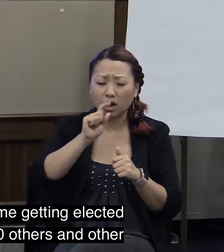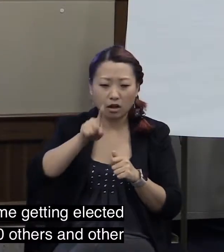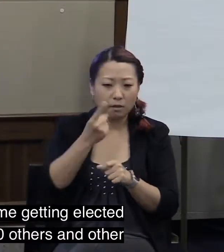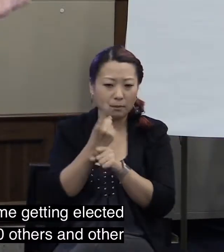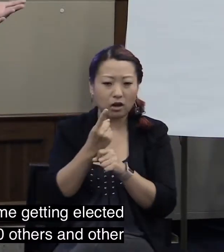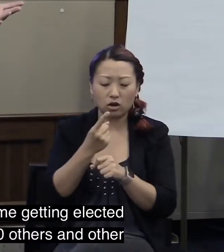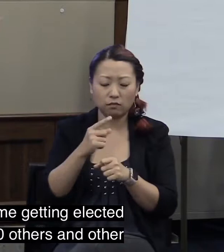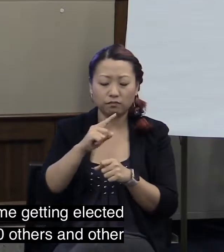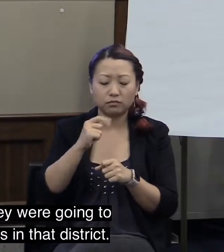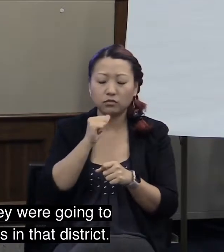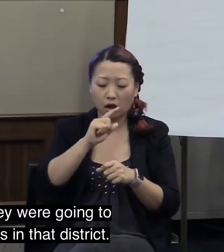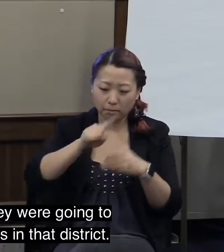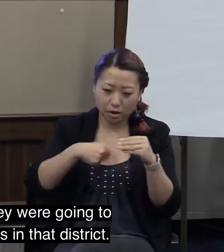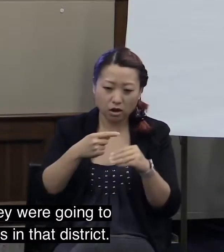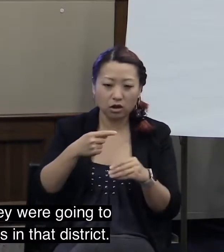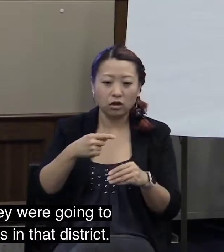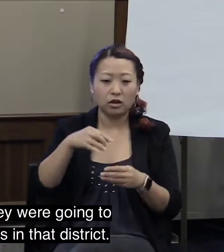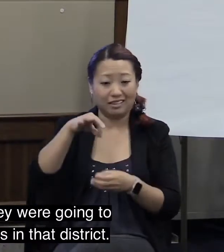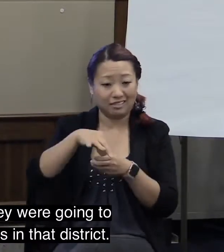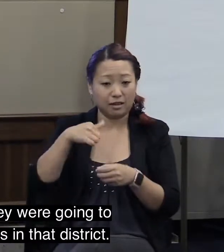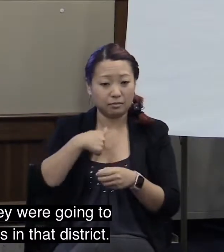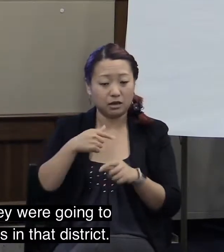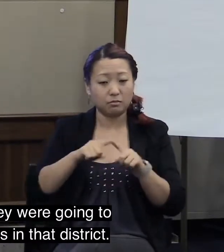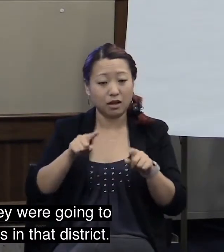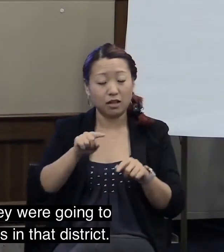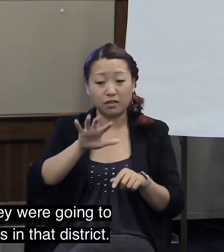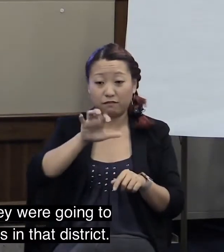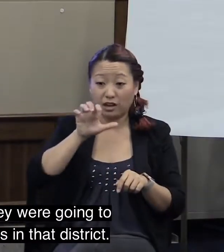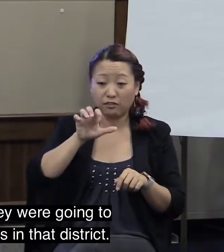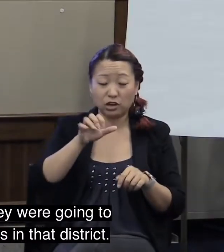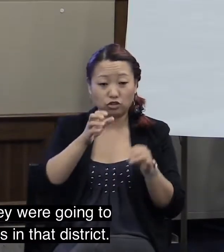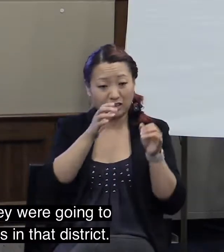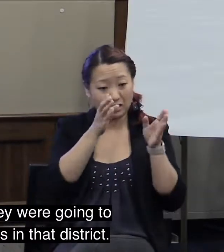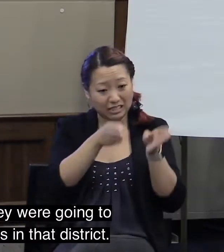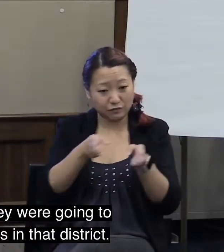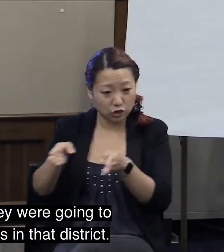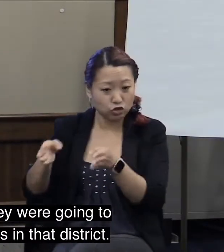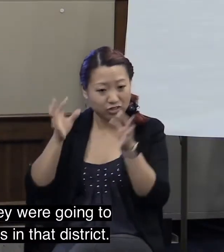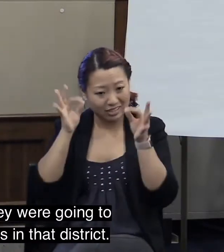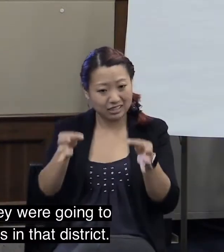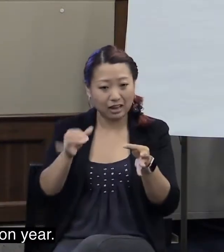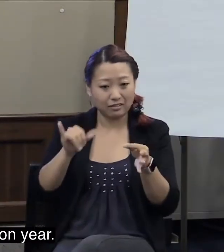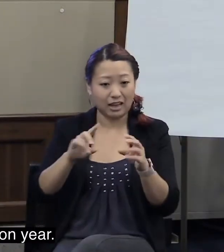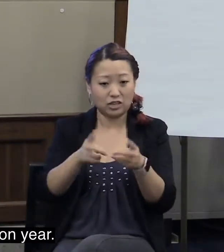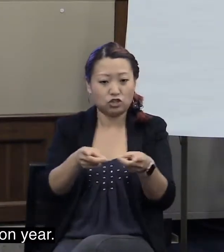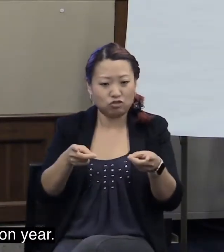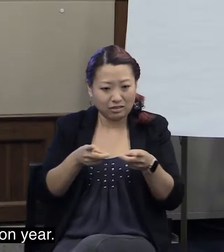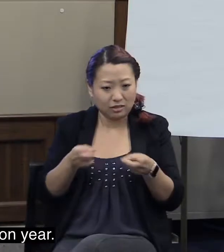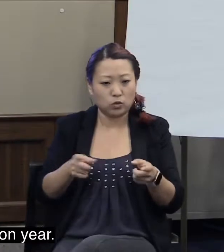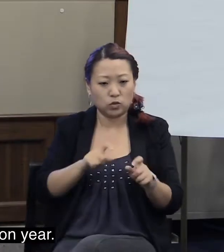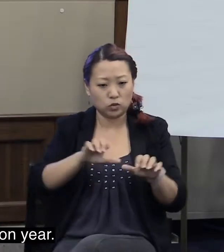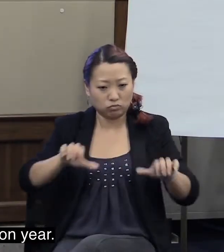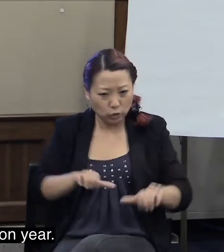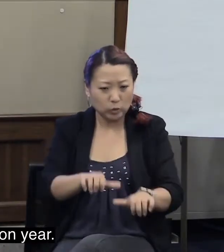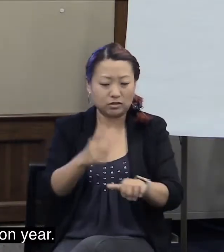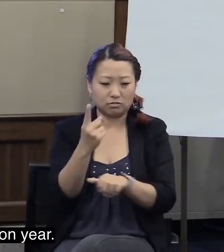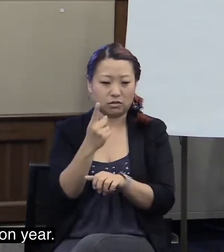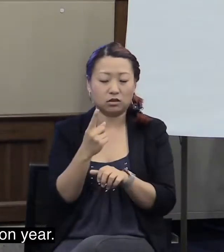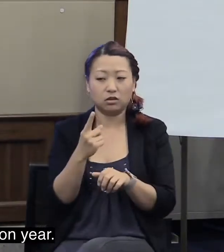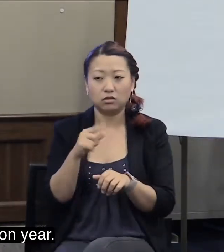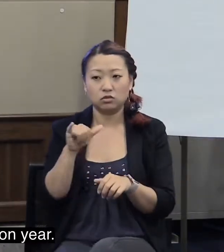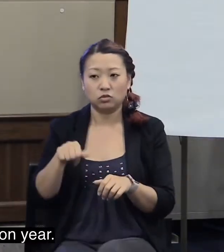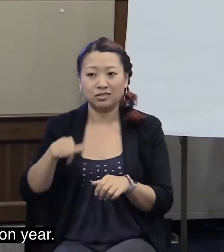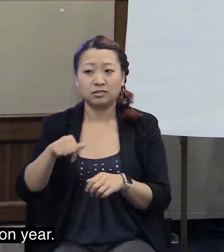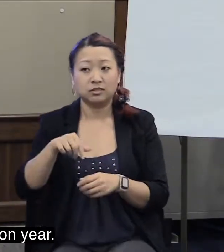500 others and other volunteers that decided they were going to do something about politics in that district. So this is an